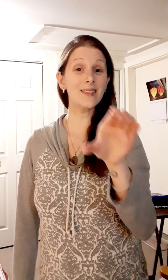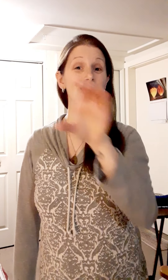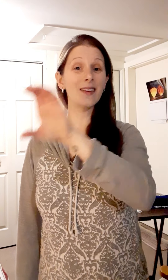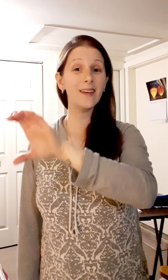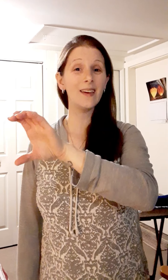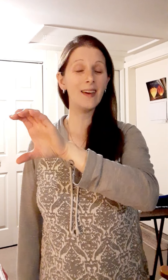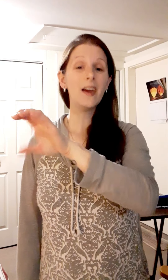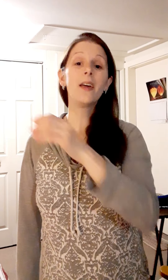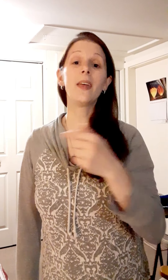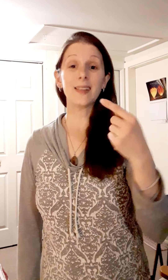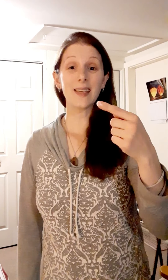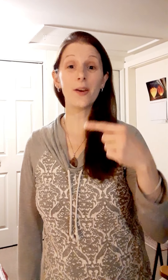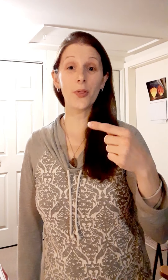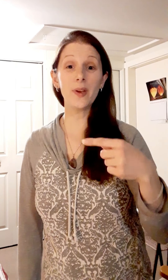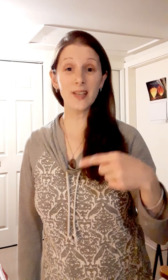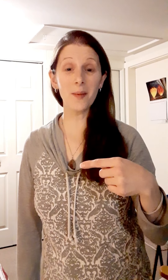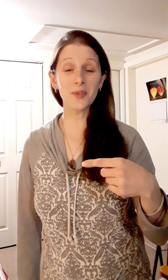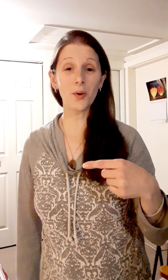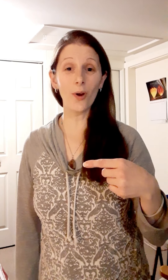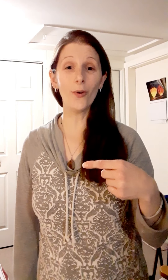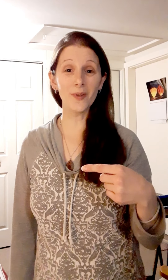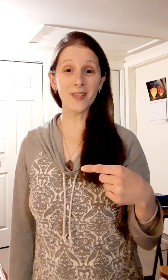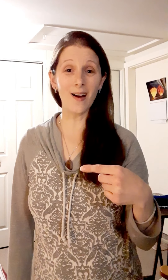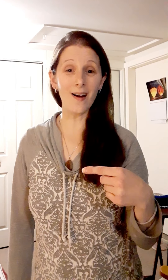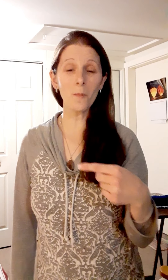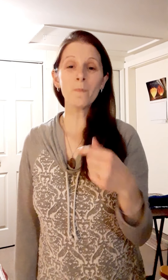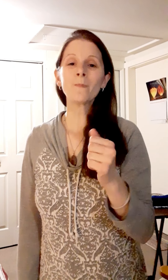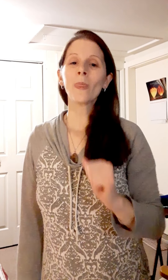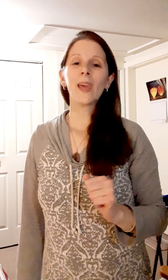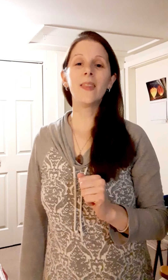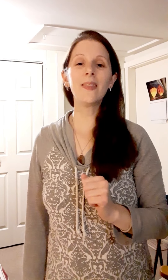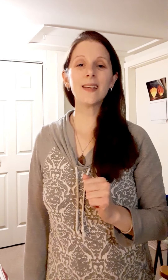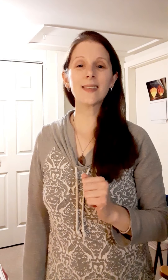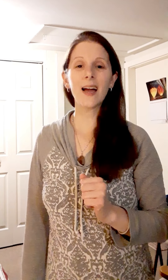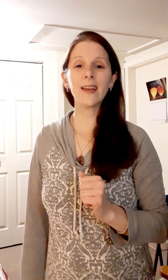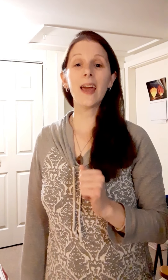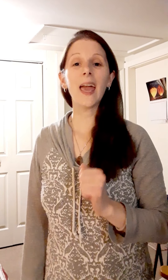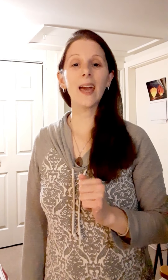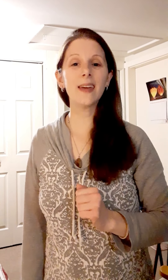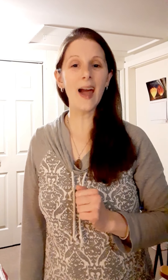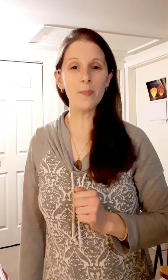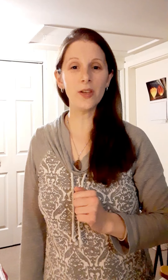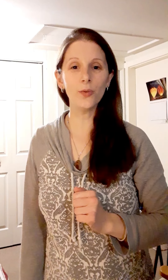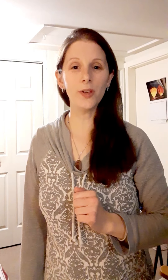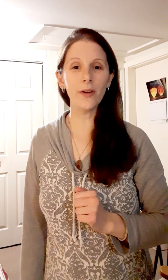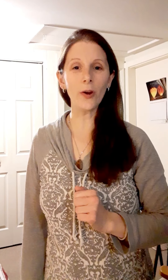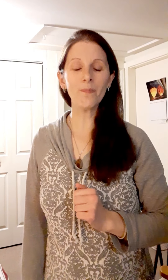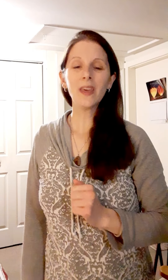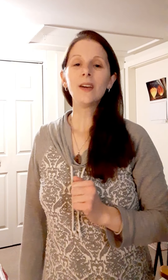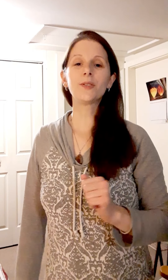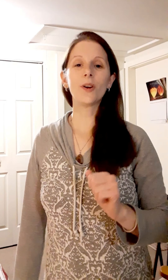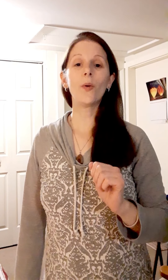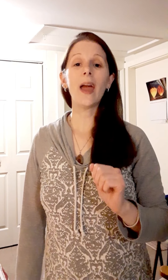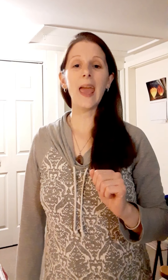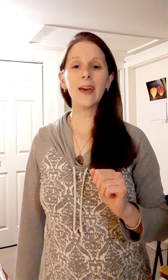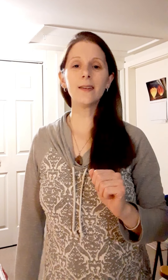Christmas. That's signed 3 times in a row for the song. And then they sign "and a Happy New Year." So "and"